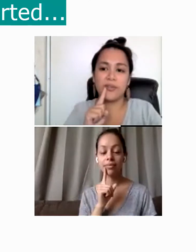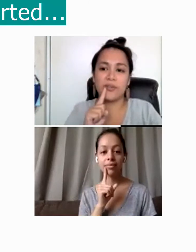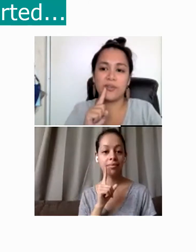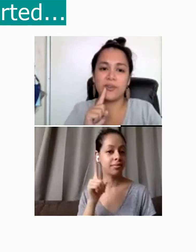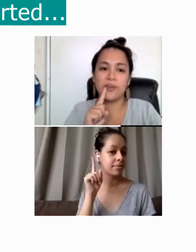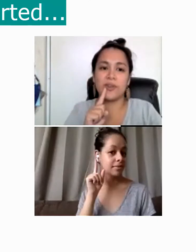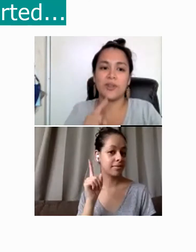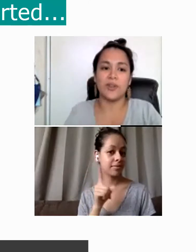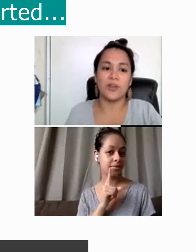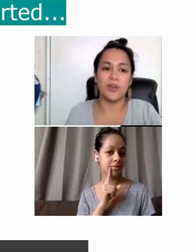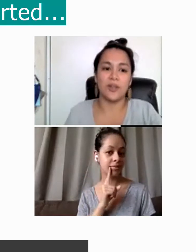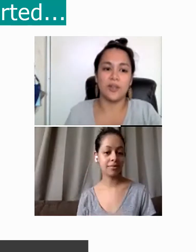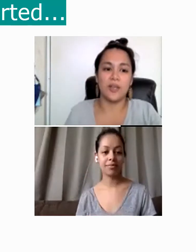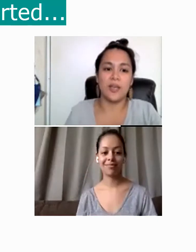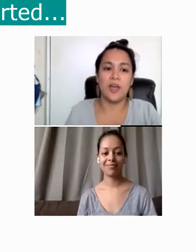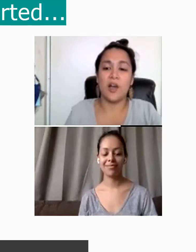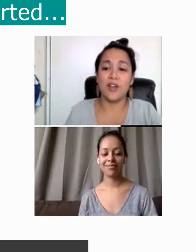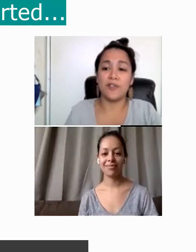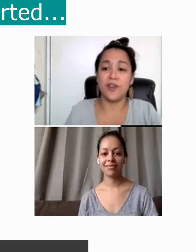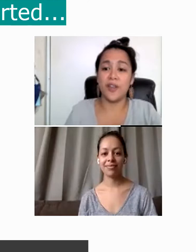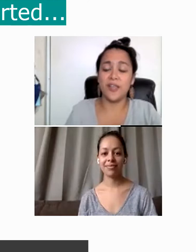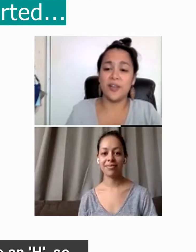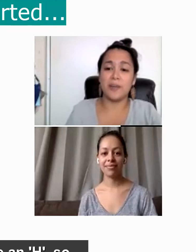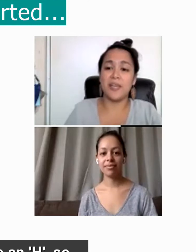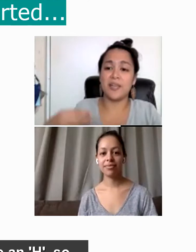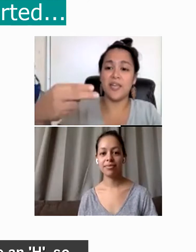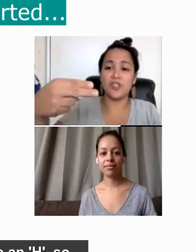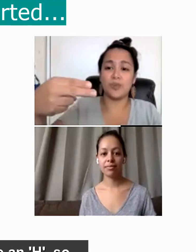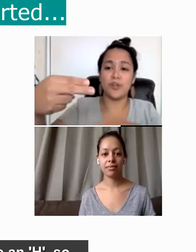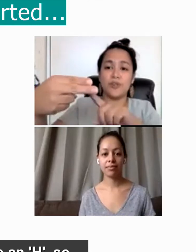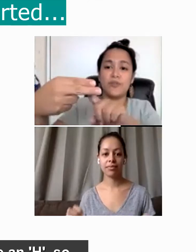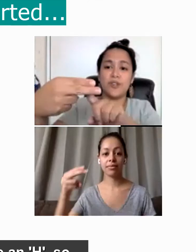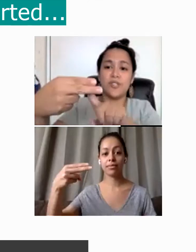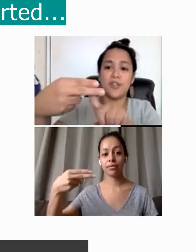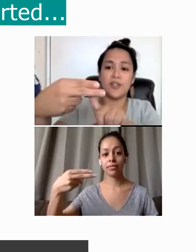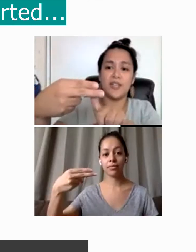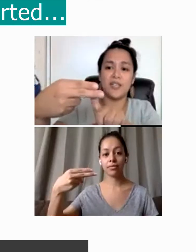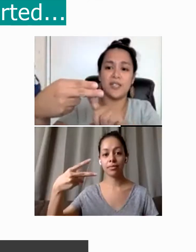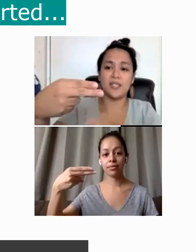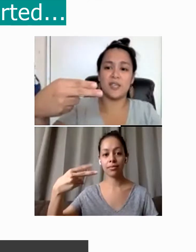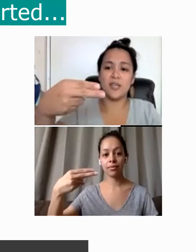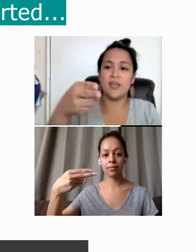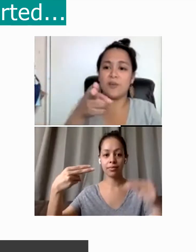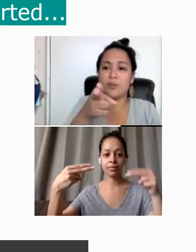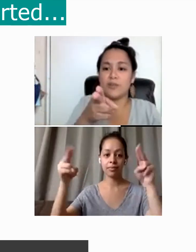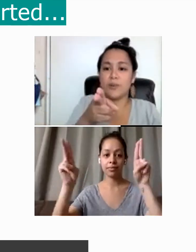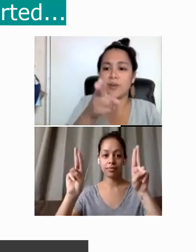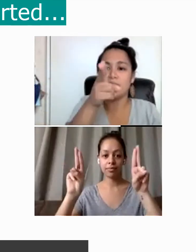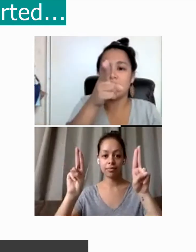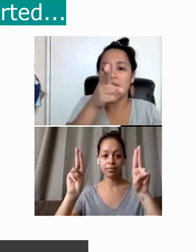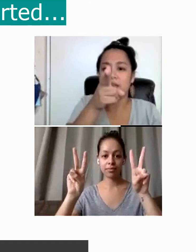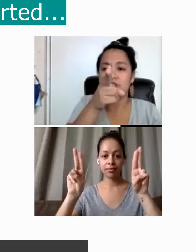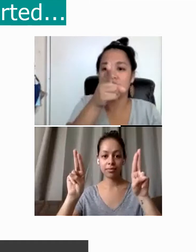Deaf. Good. Hard of hearing, you're going to make an H. So put your 2 fingers together like this. Point it